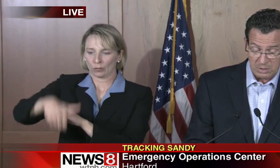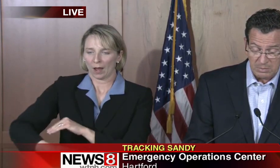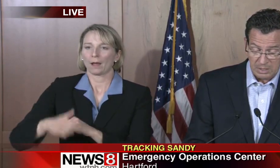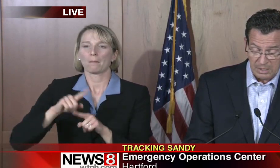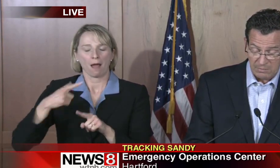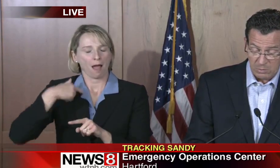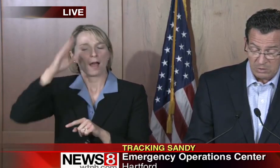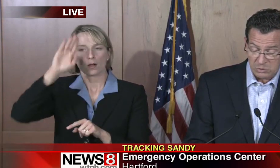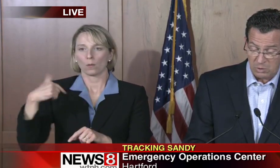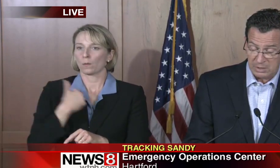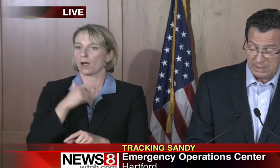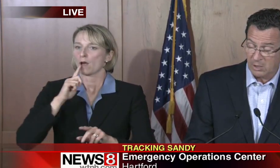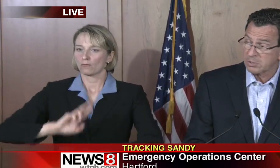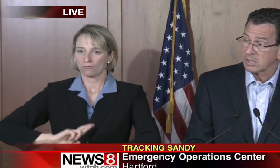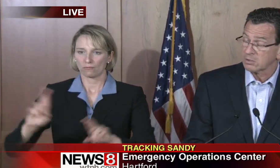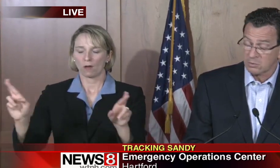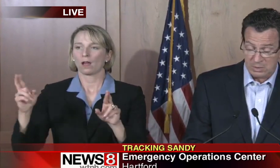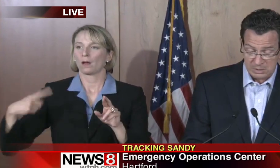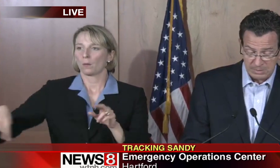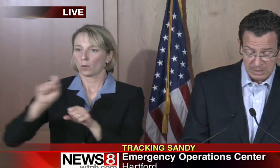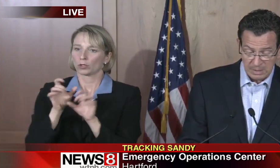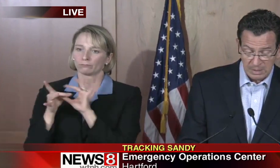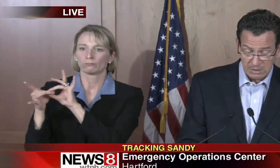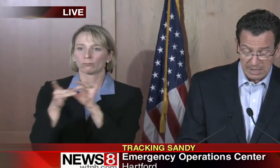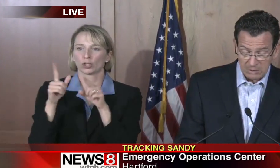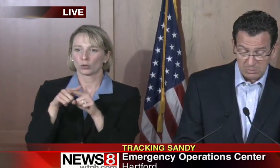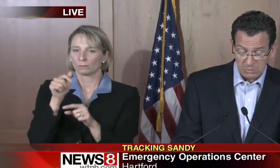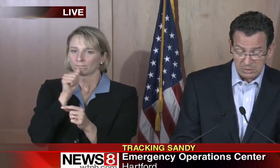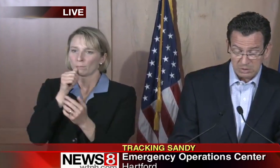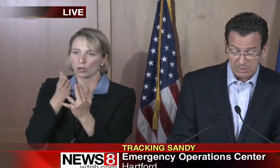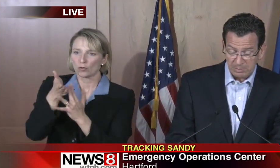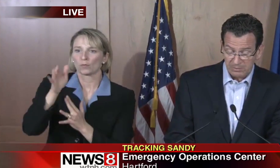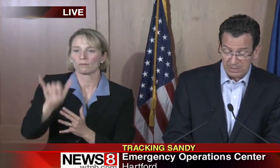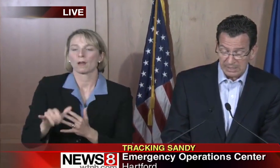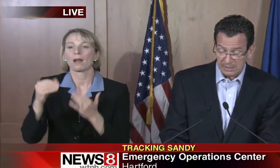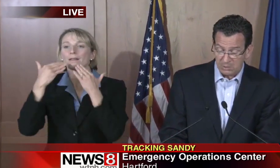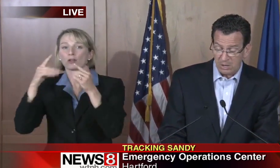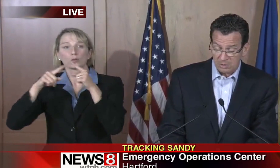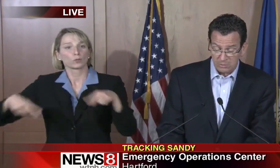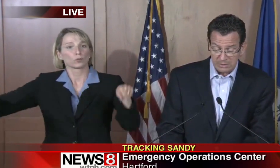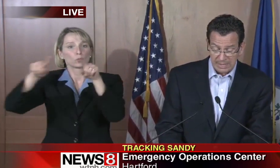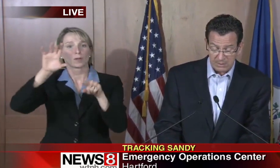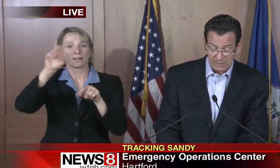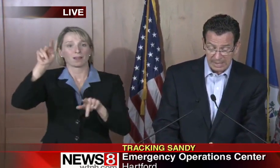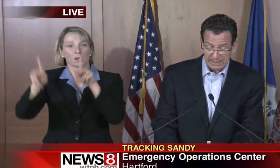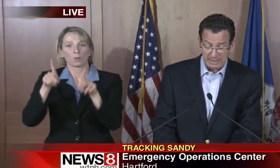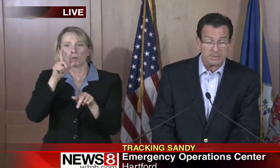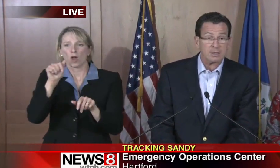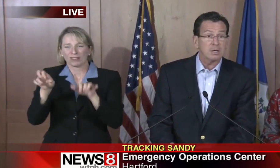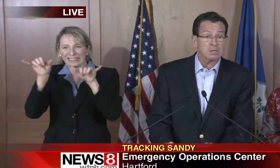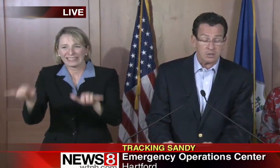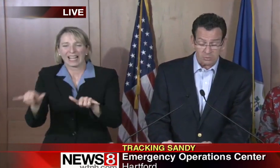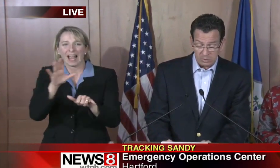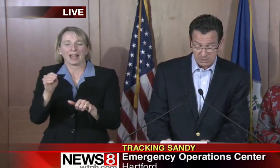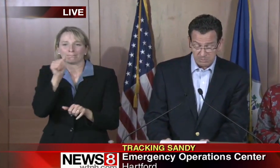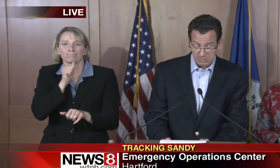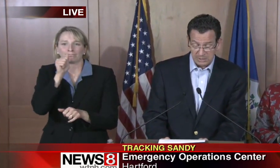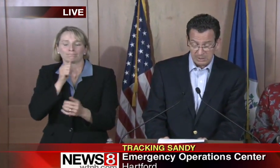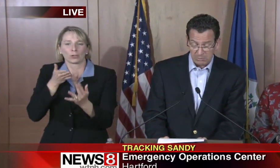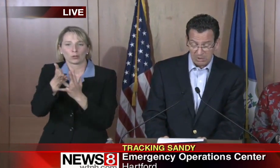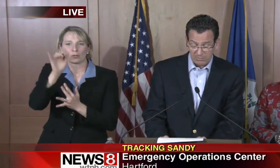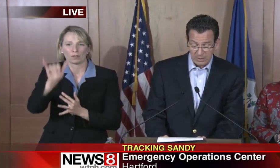to everyone who's working to help us get through this. Thank you to the people of Connecticut who are hunkering down and hanging in there through